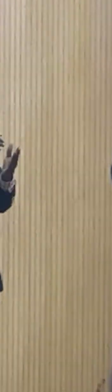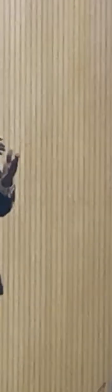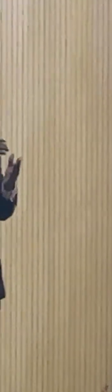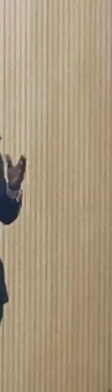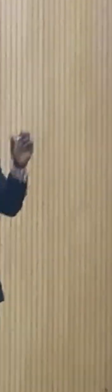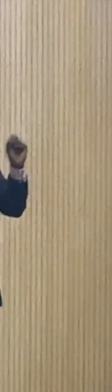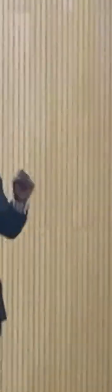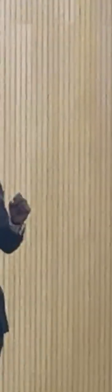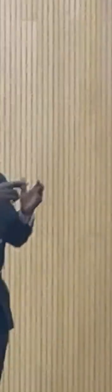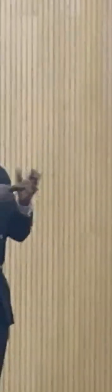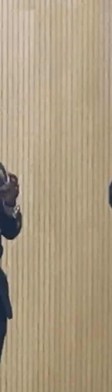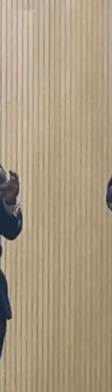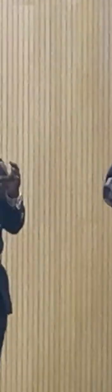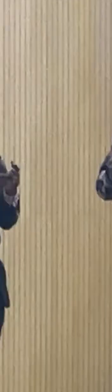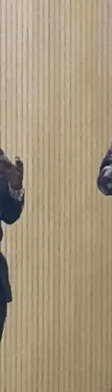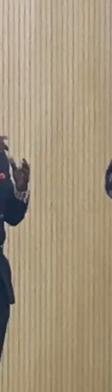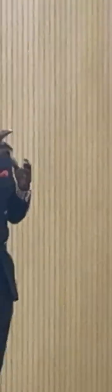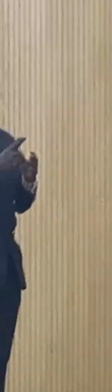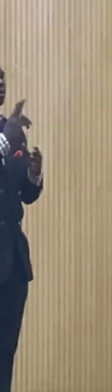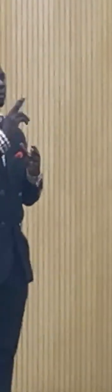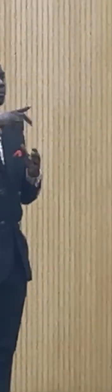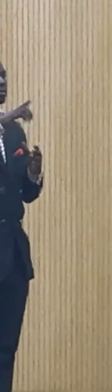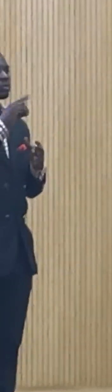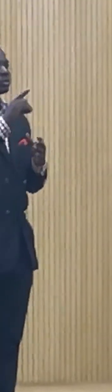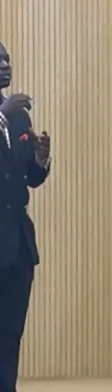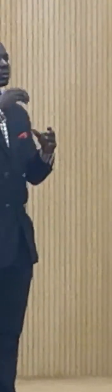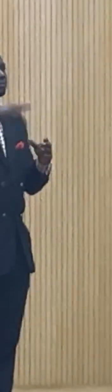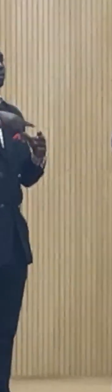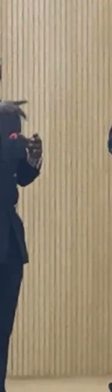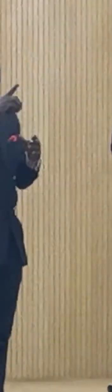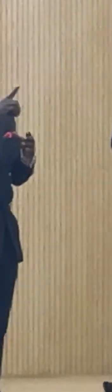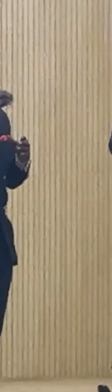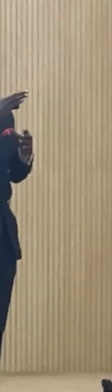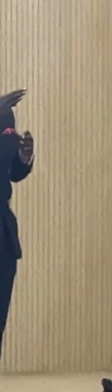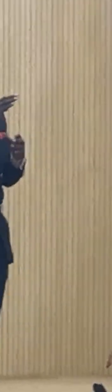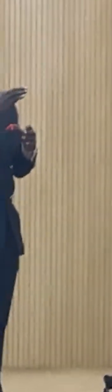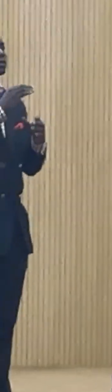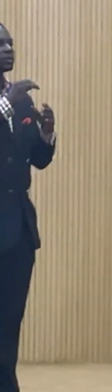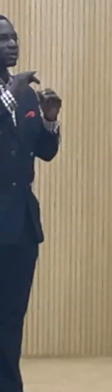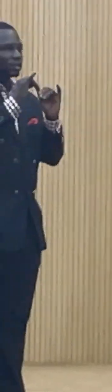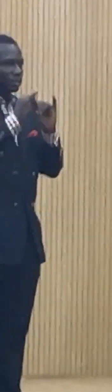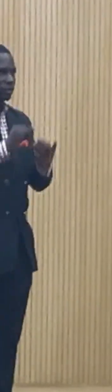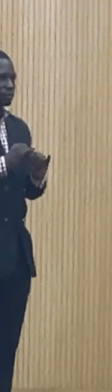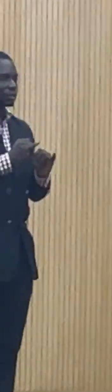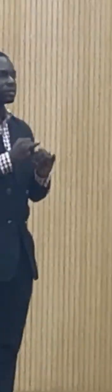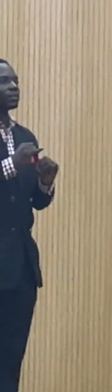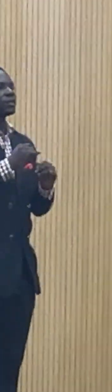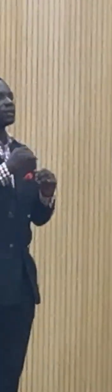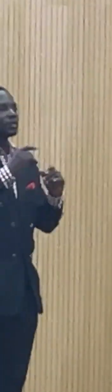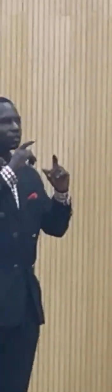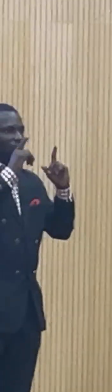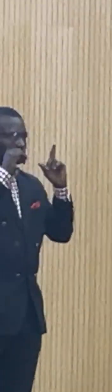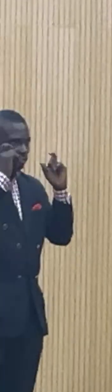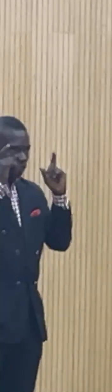Give me a document, AI Master. Now you upload the document in PDF, image, screenshots